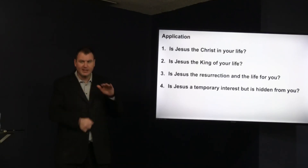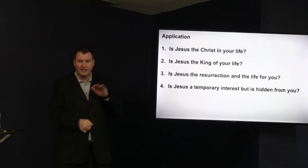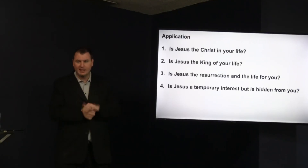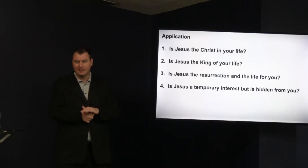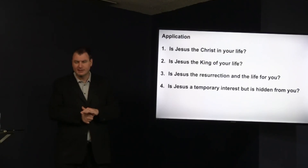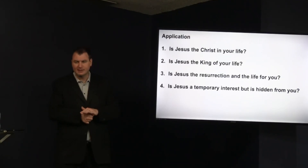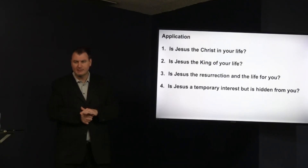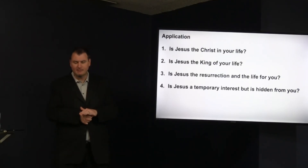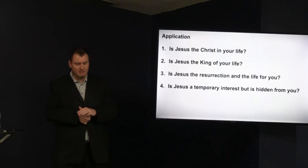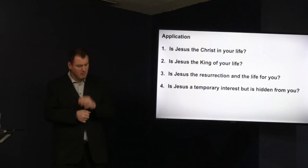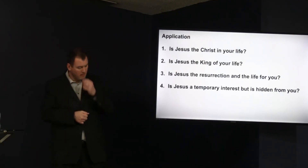that is hidden?